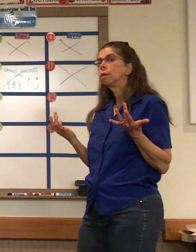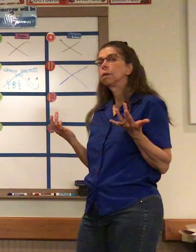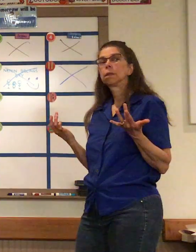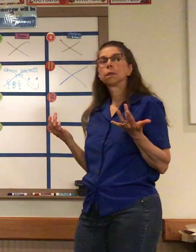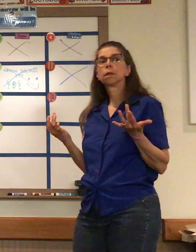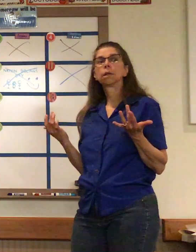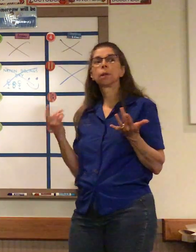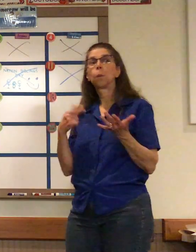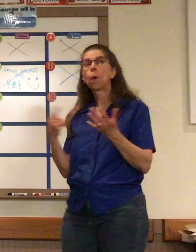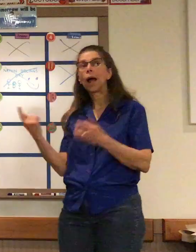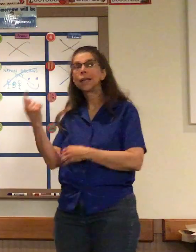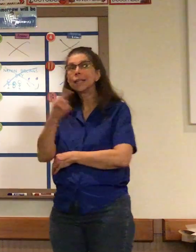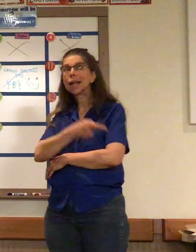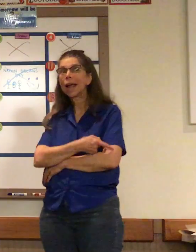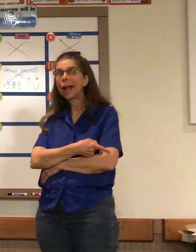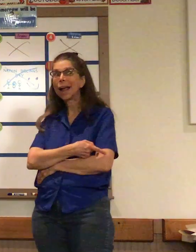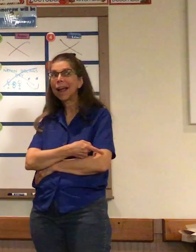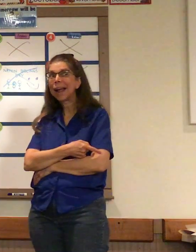what day?